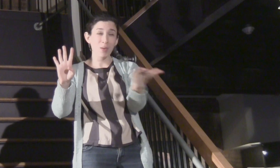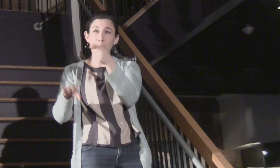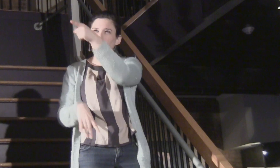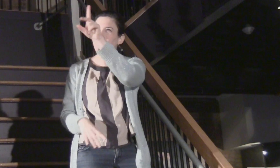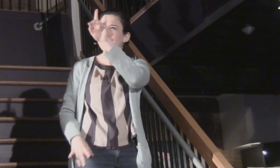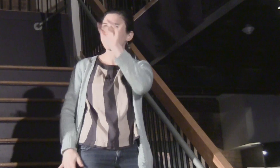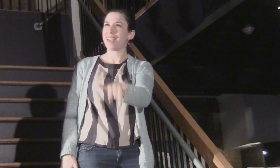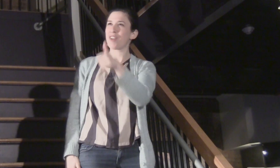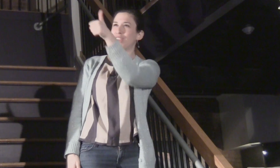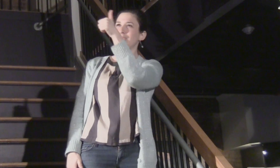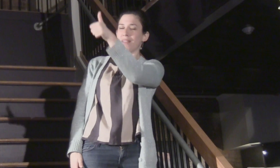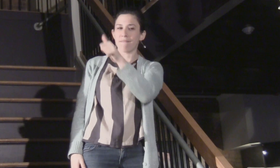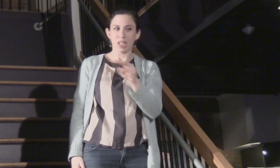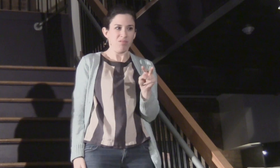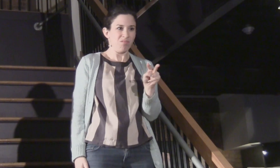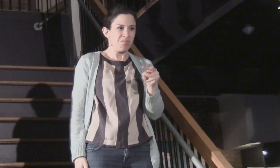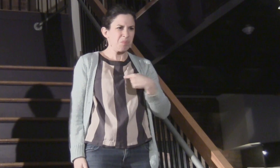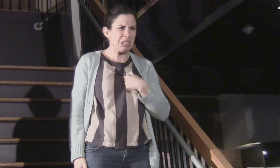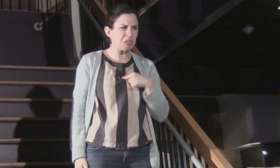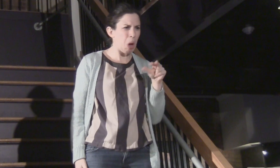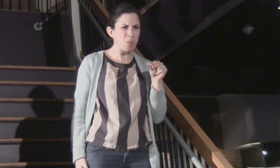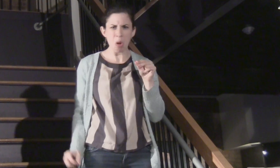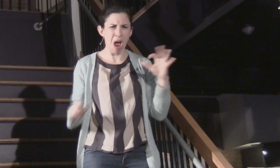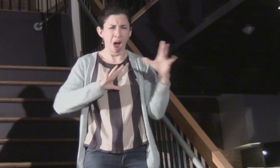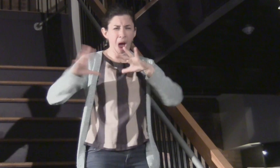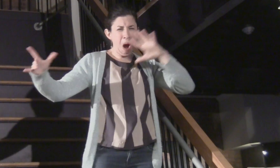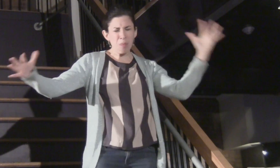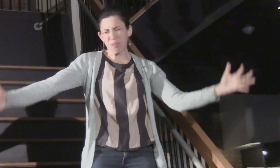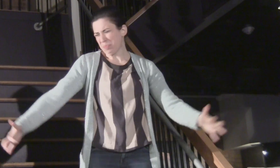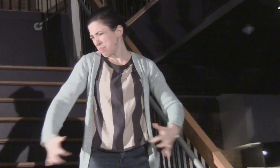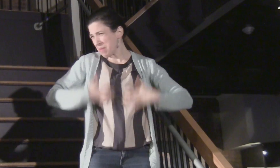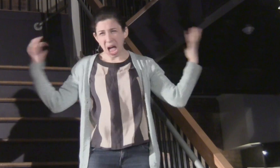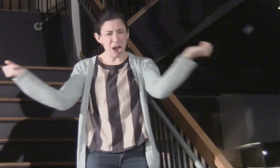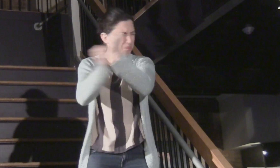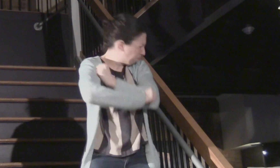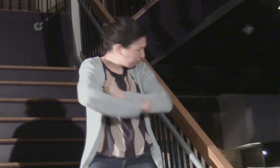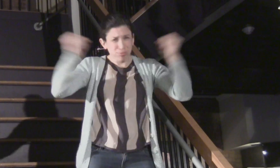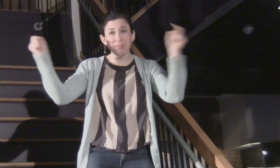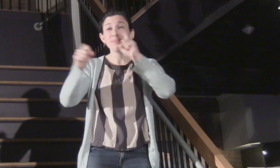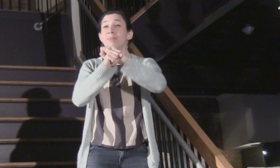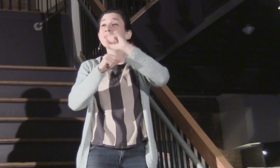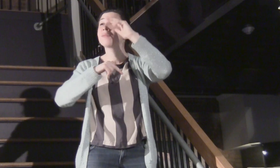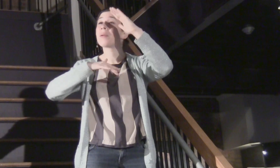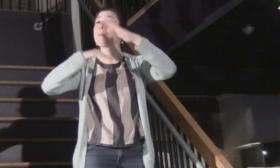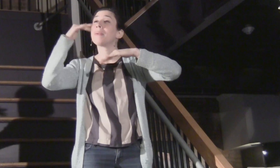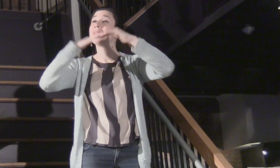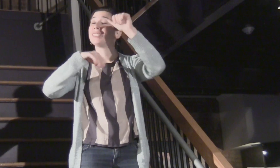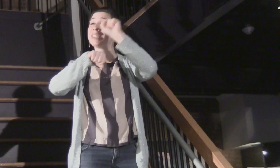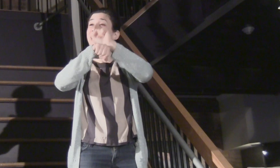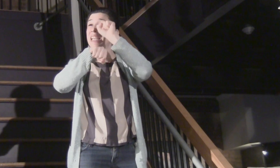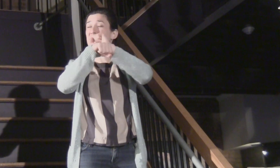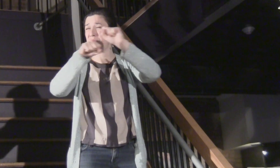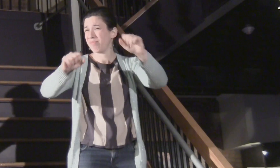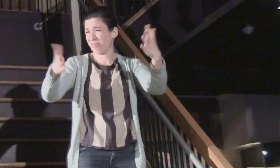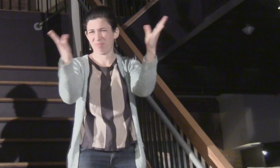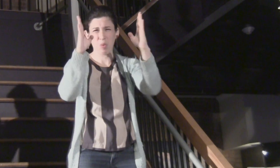the candles in the Hanukkah. You lit it yourself. No! And the goblin was so mad that the building